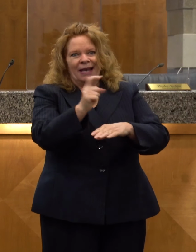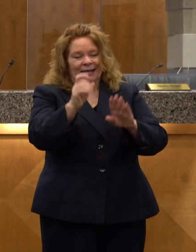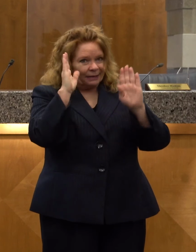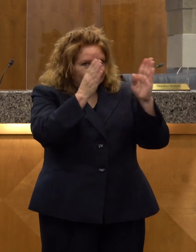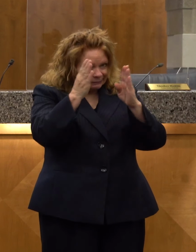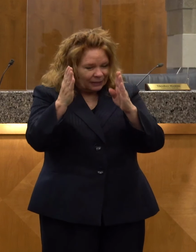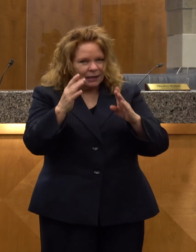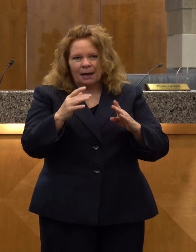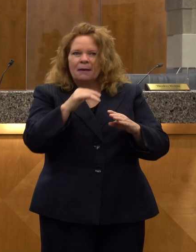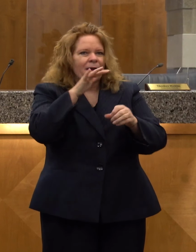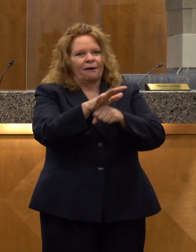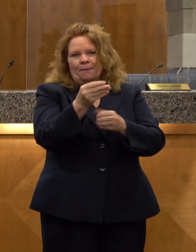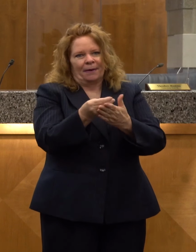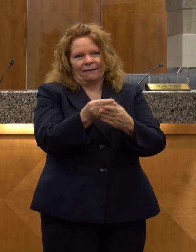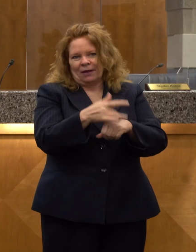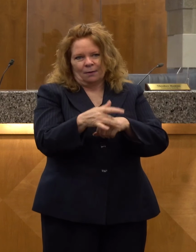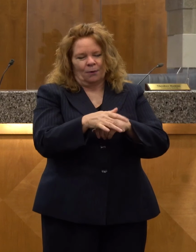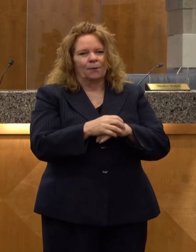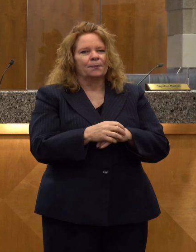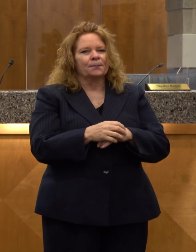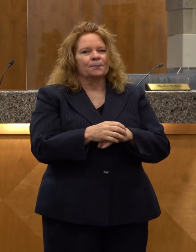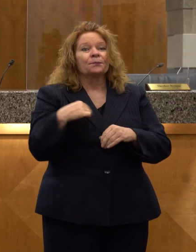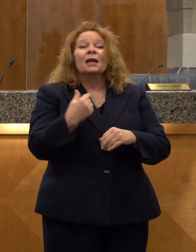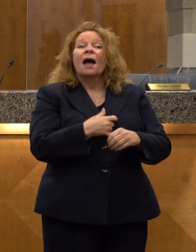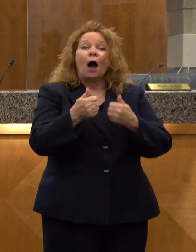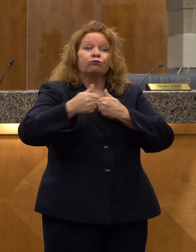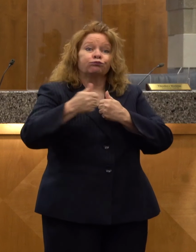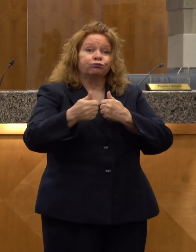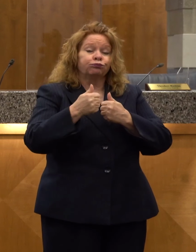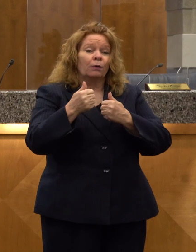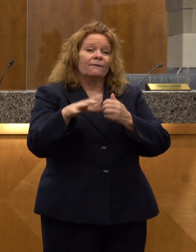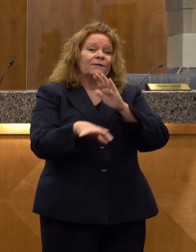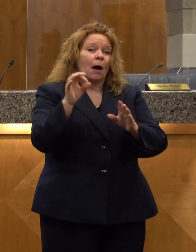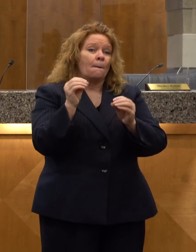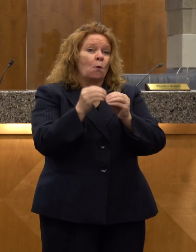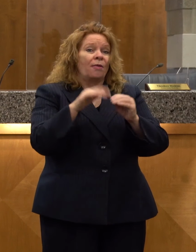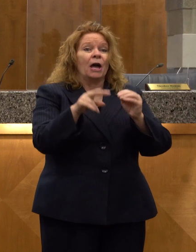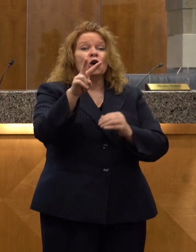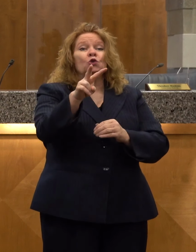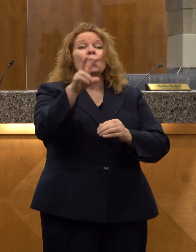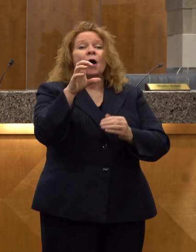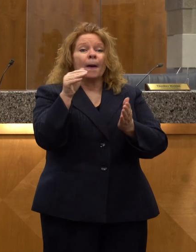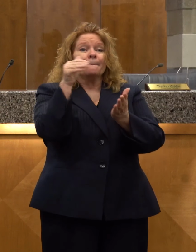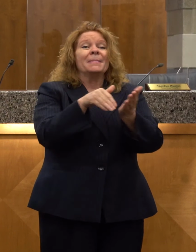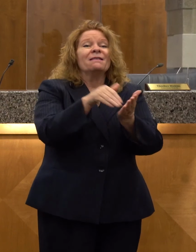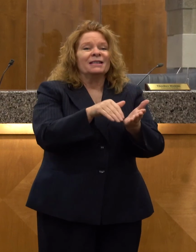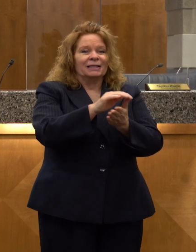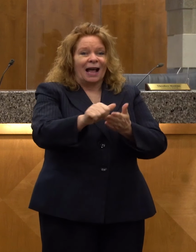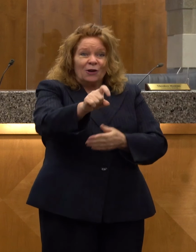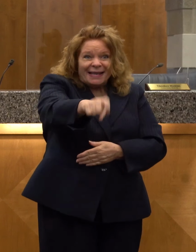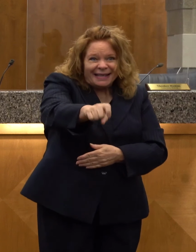lacked funding. Our transportation department has identified more than $200 million of infrastructure needs in St. Louis